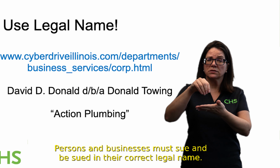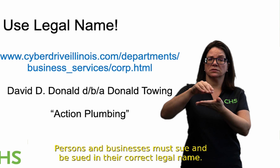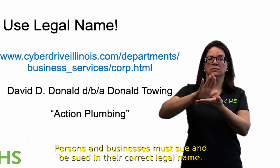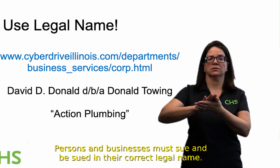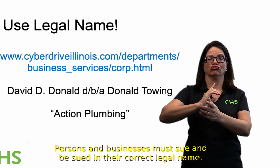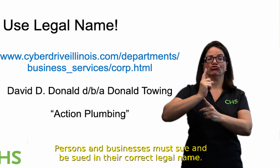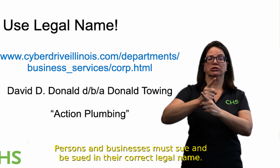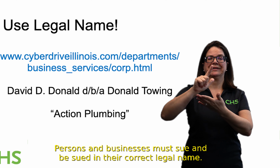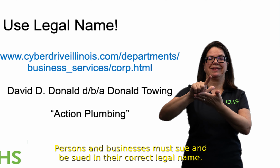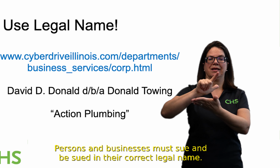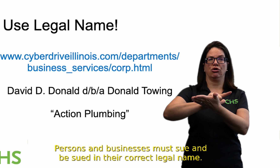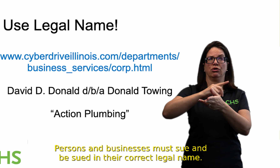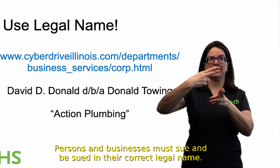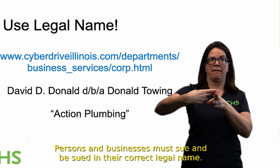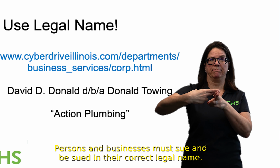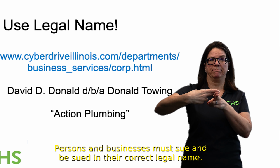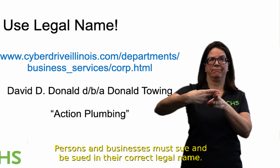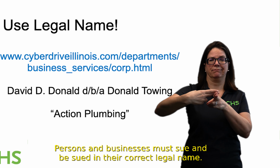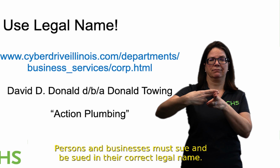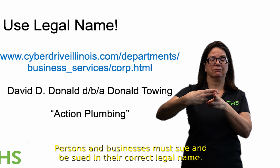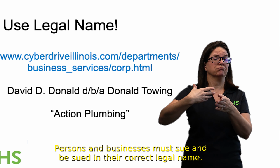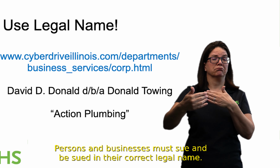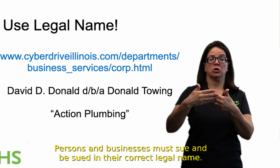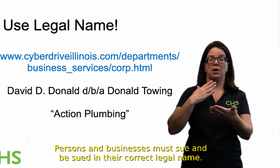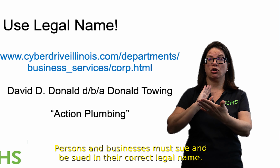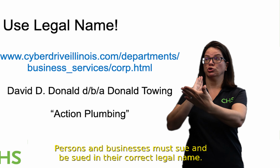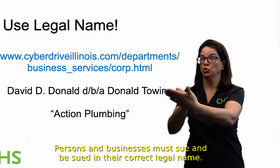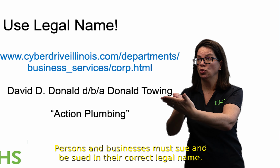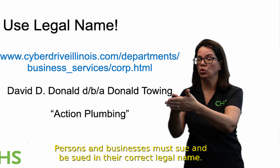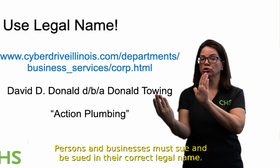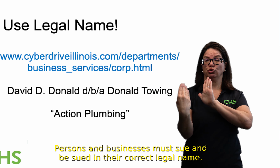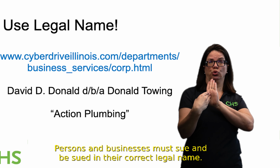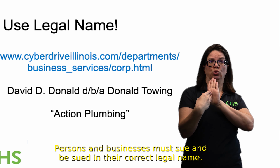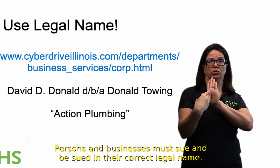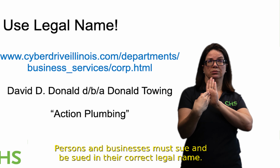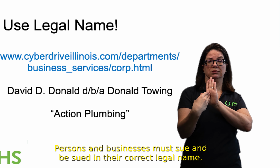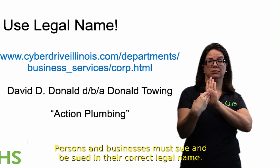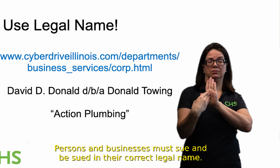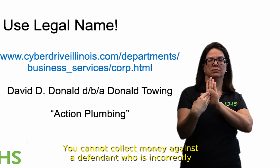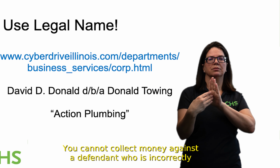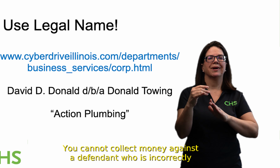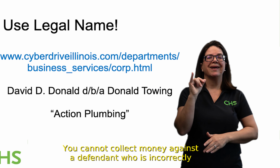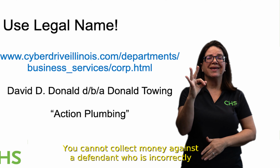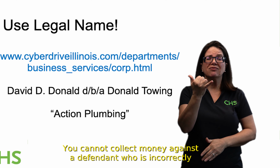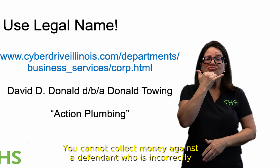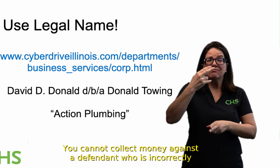Persons and businesses must sue and be sued in their correct legal name. You cannot collect